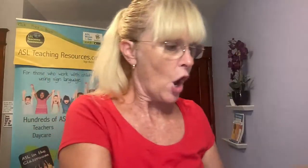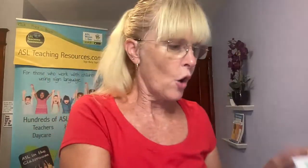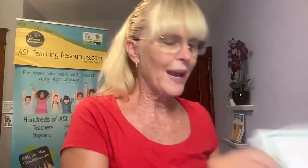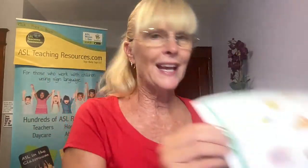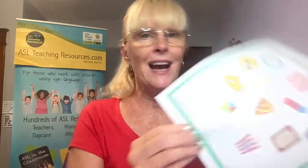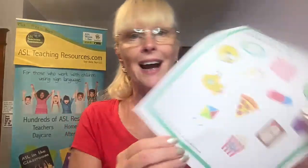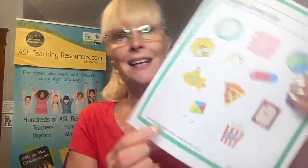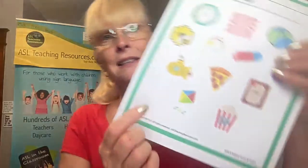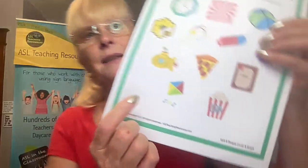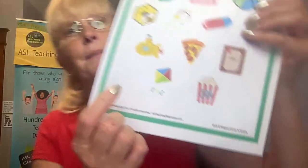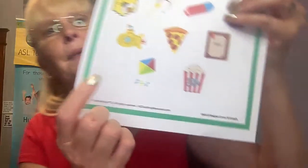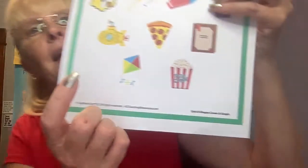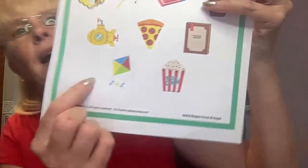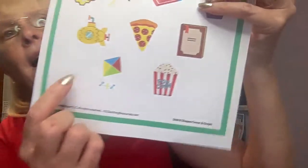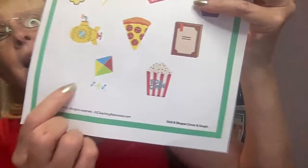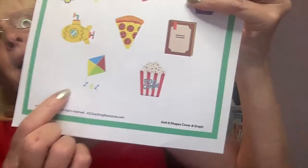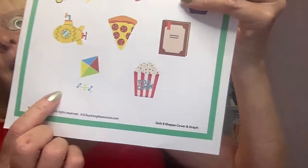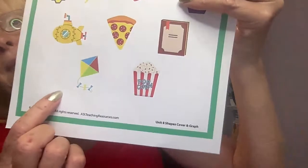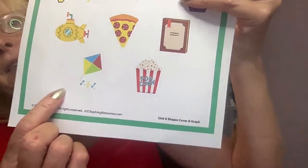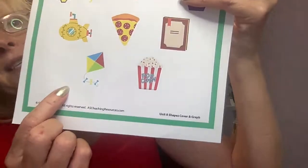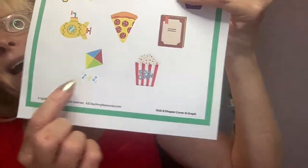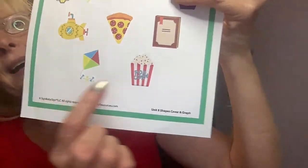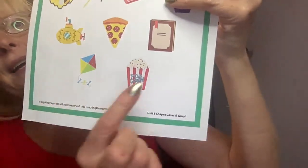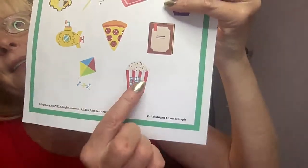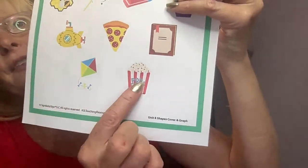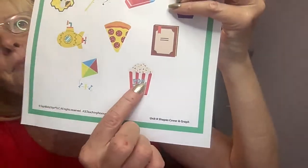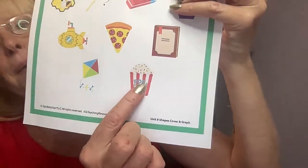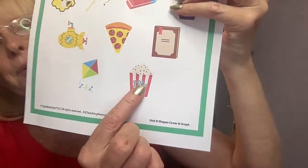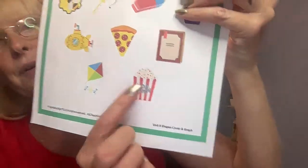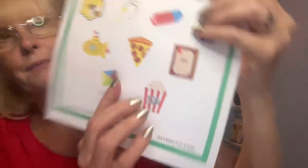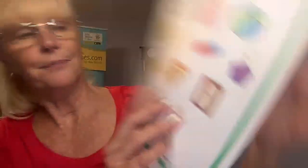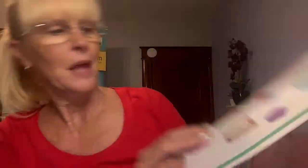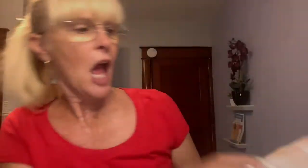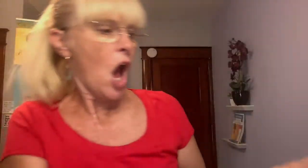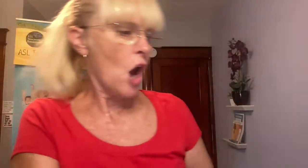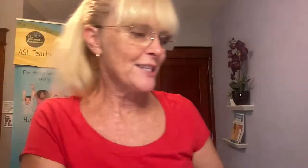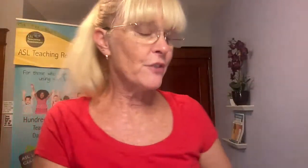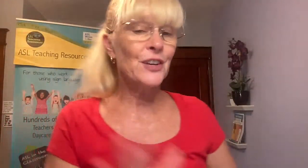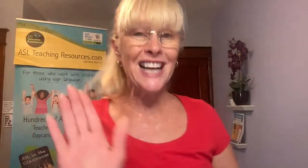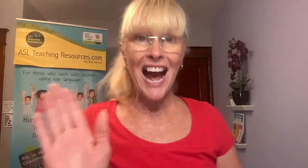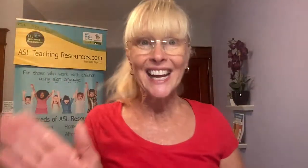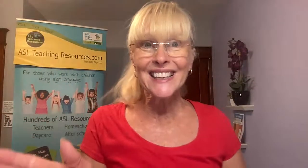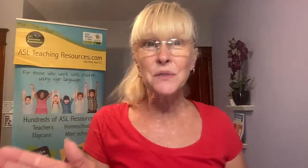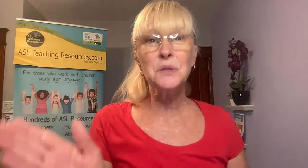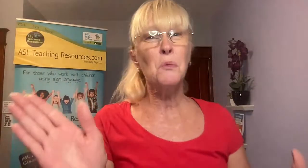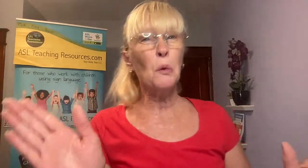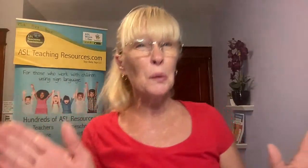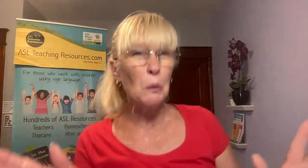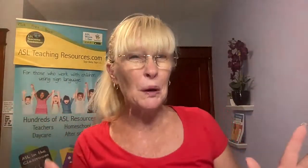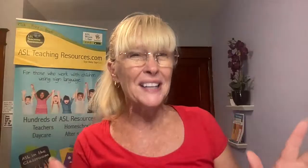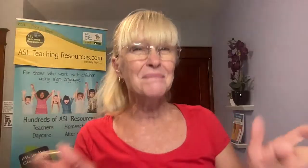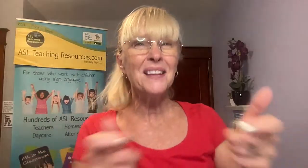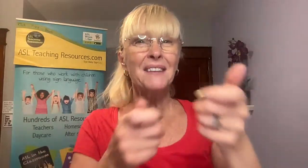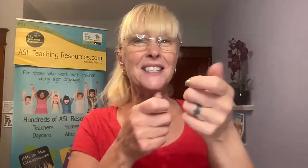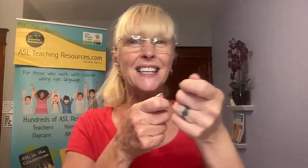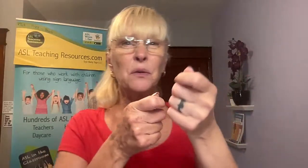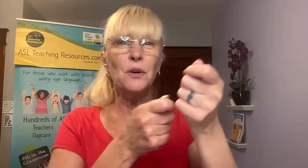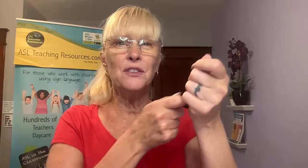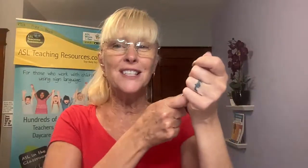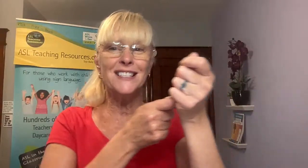Okay, kite. There's kite and there's popcorn. All right, so for kite, there is more than one. I've seen it where you just take